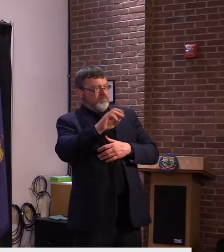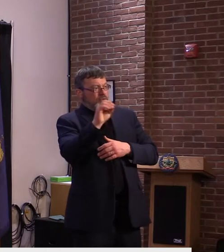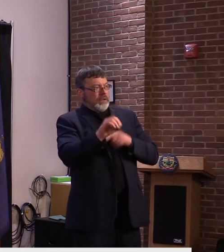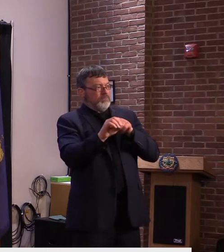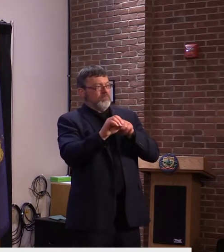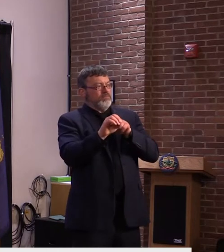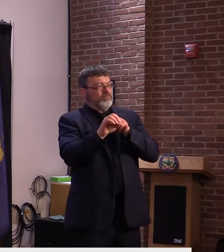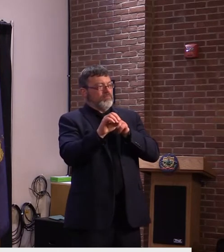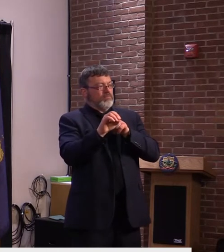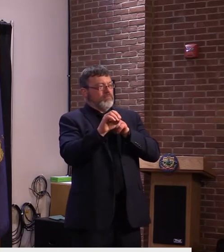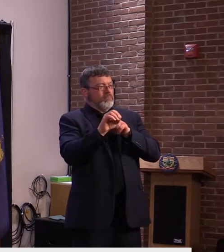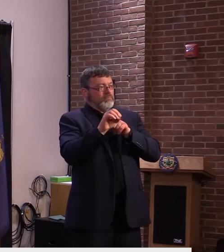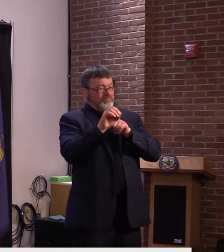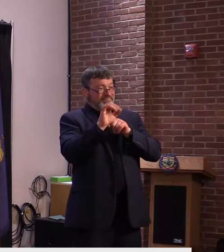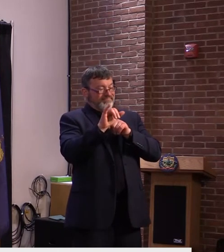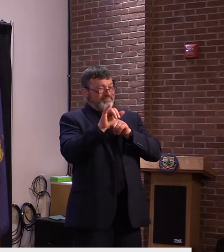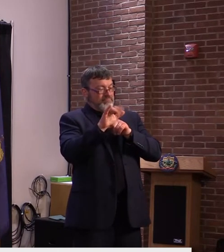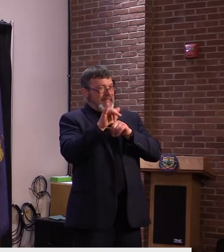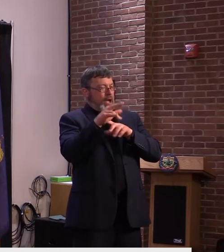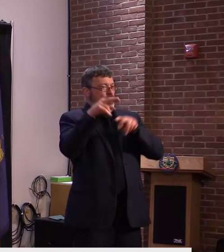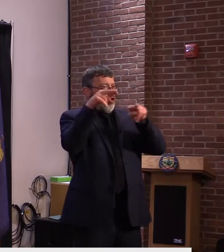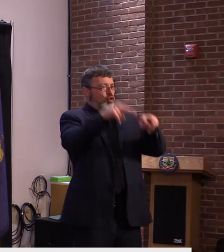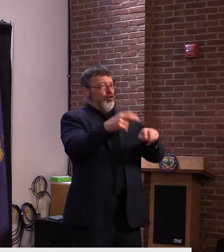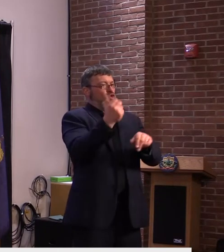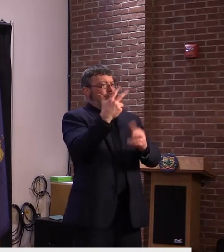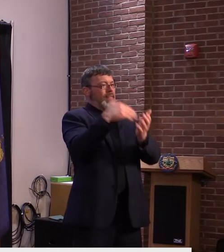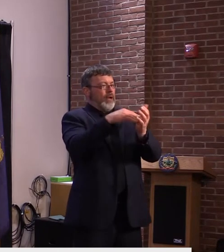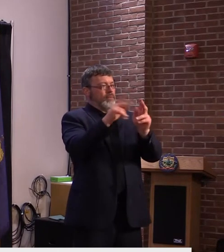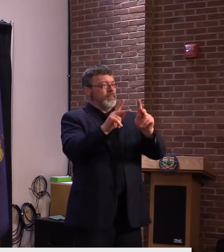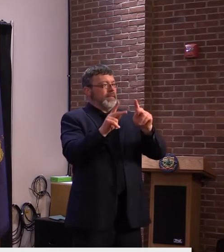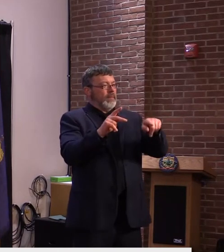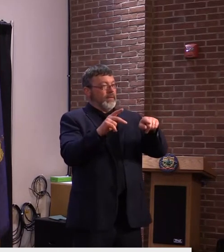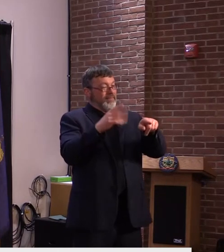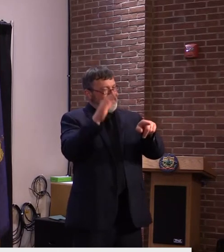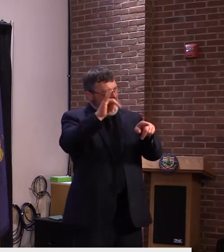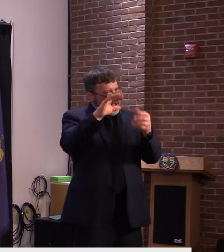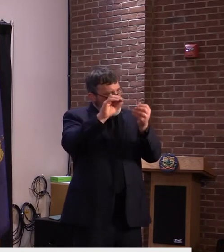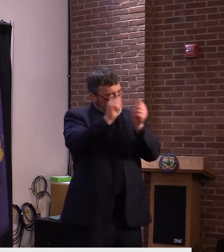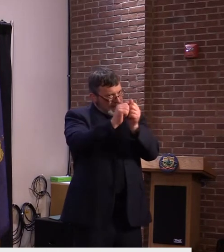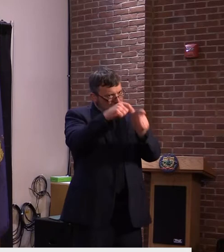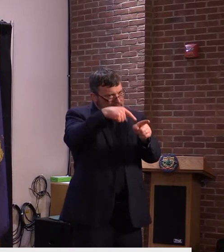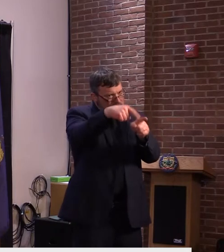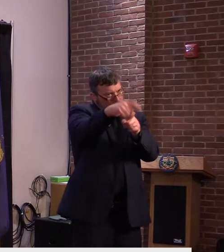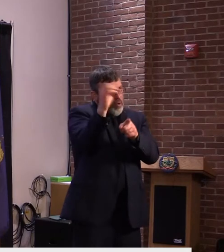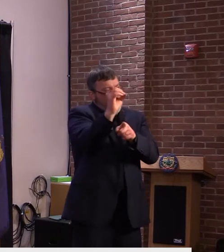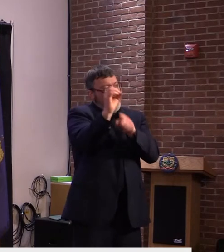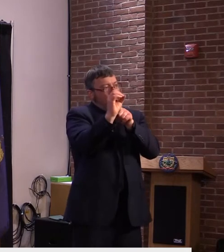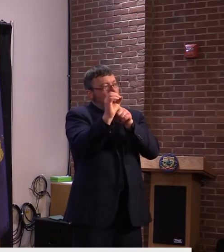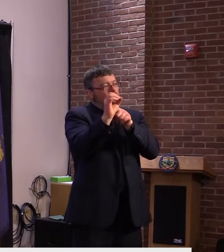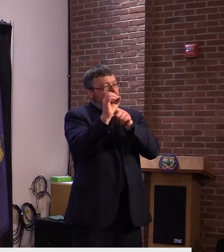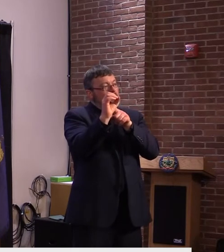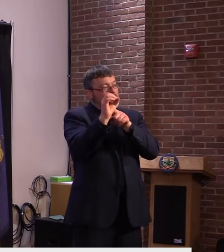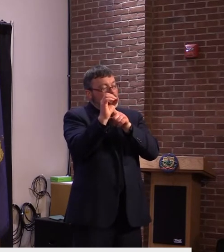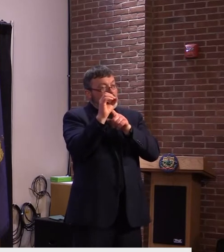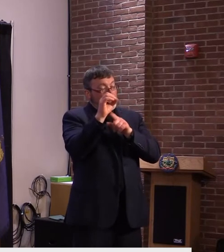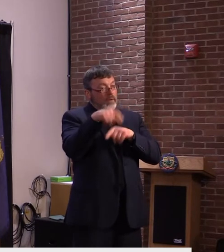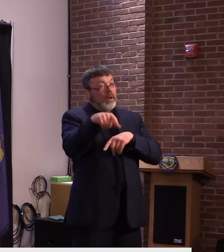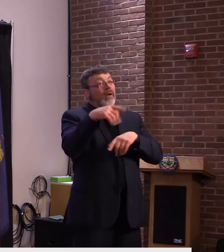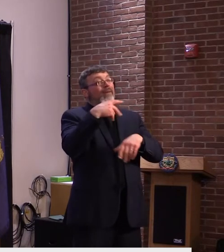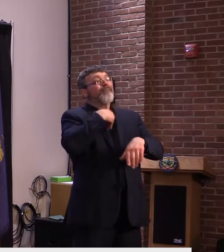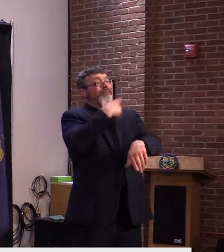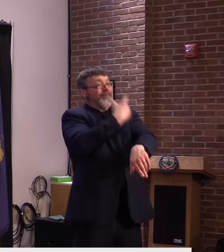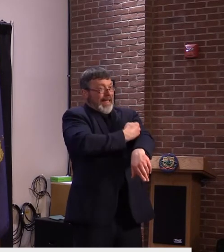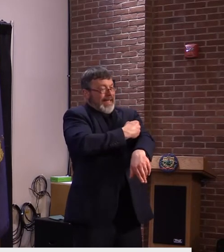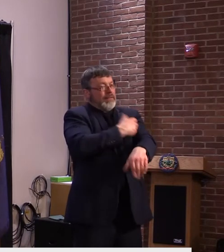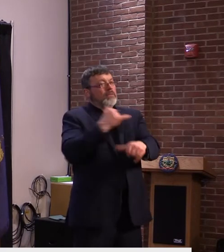of 13,000 individuals with Omicron and based it on their vaccination status. So is it safe to assume those